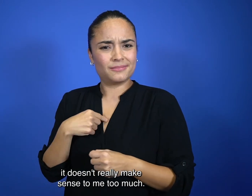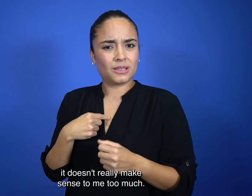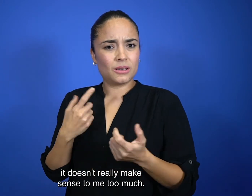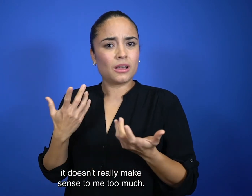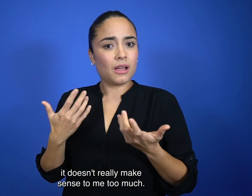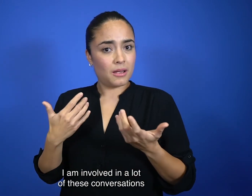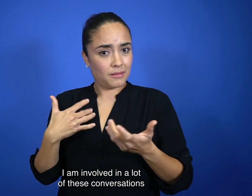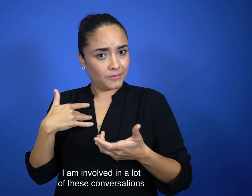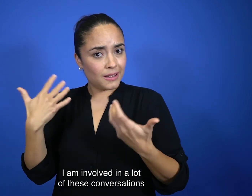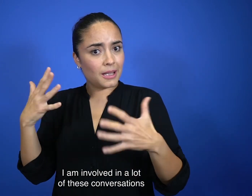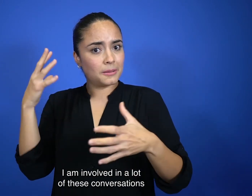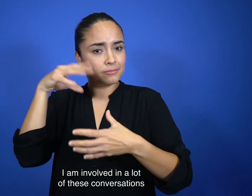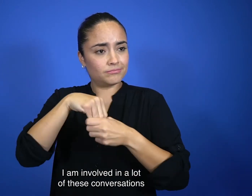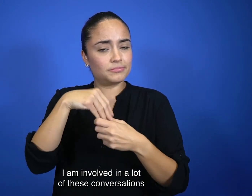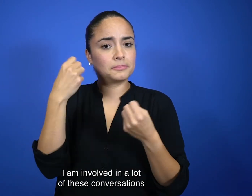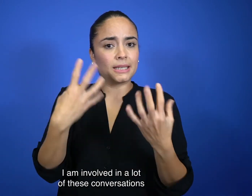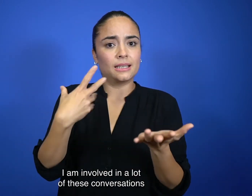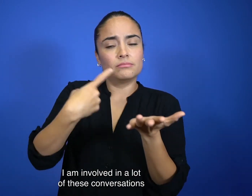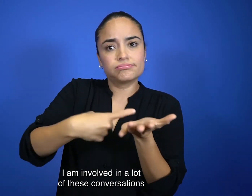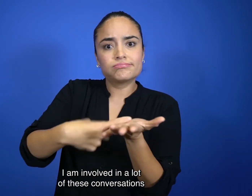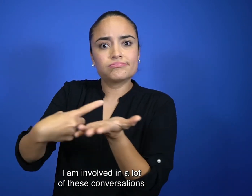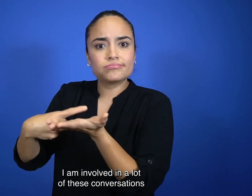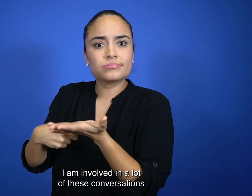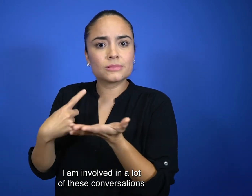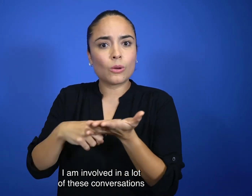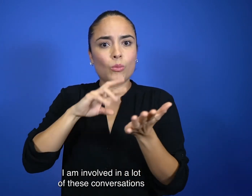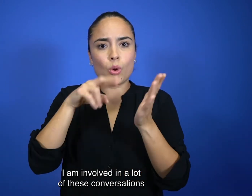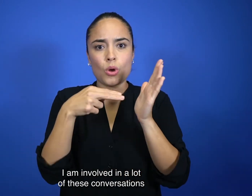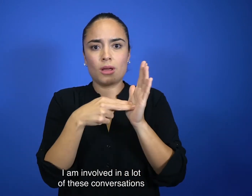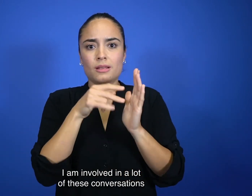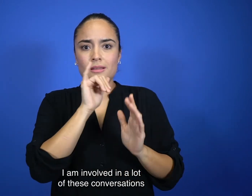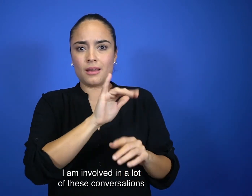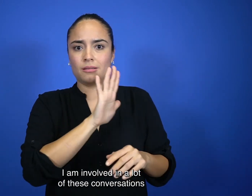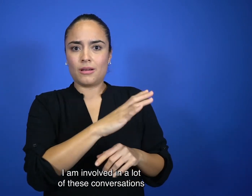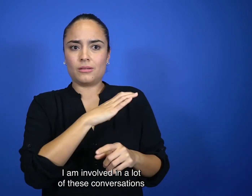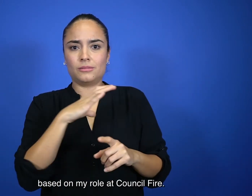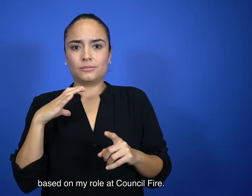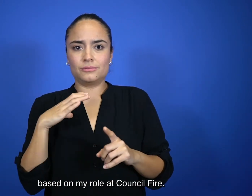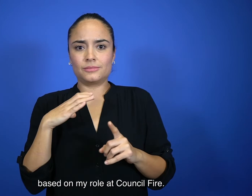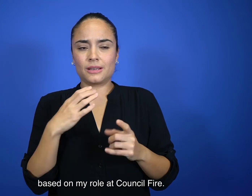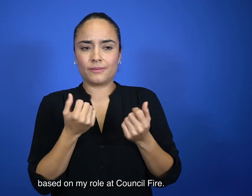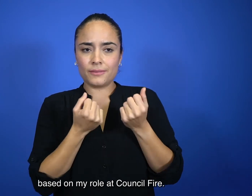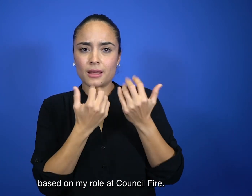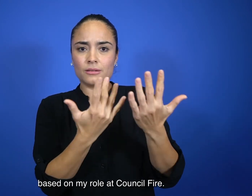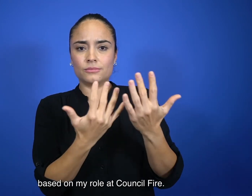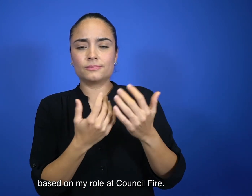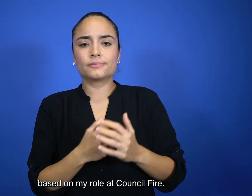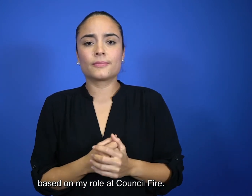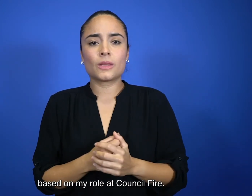much. I am involved in a lot of these conversations based on my role at Council Fire.